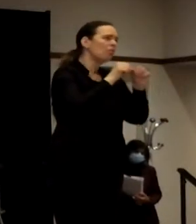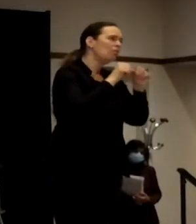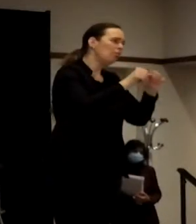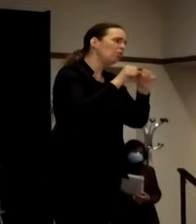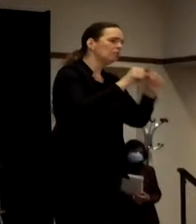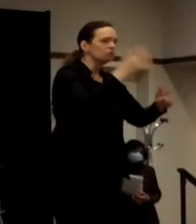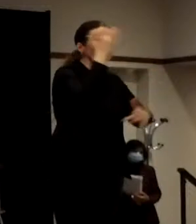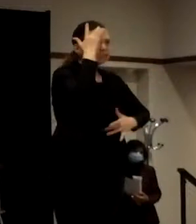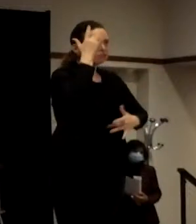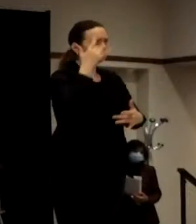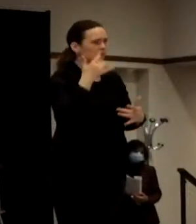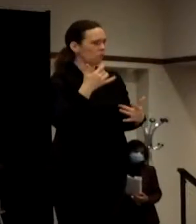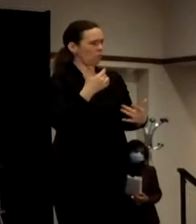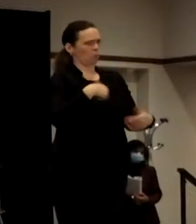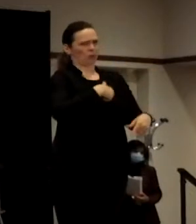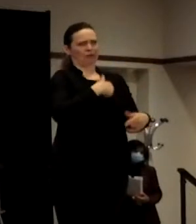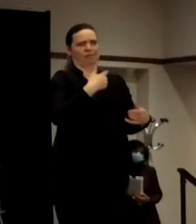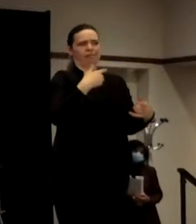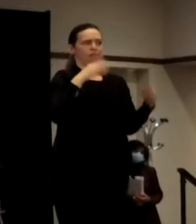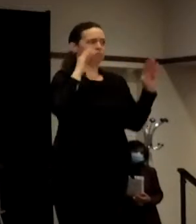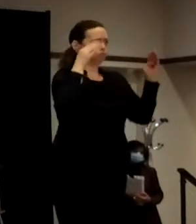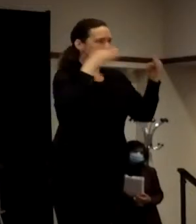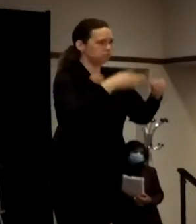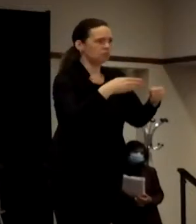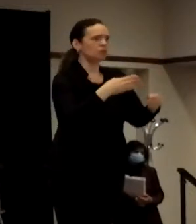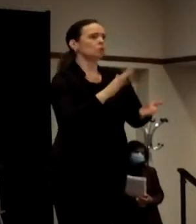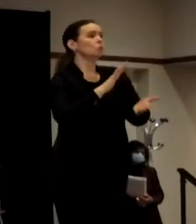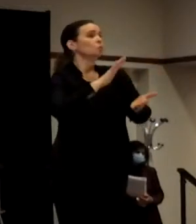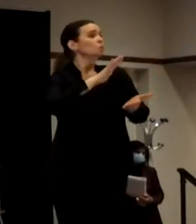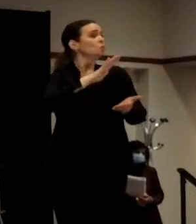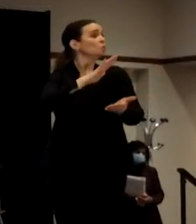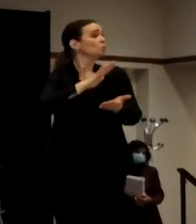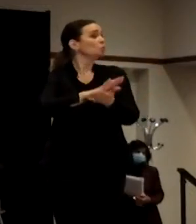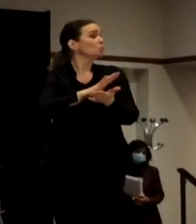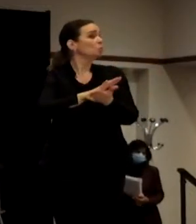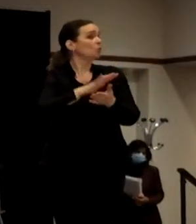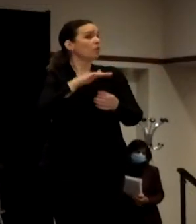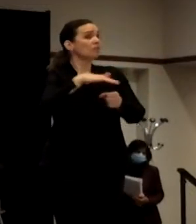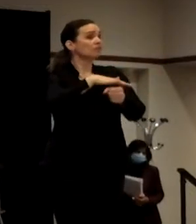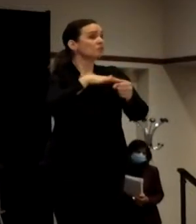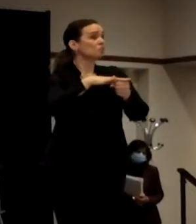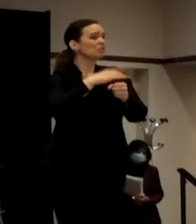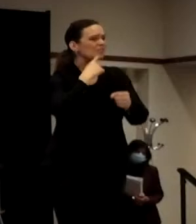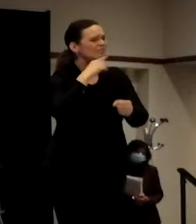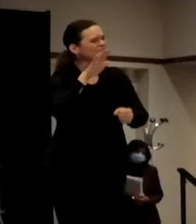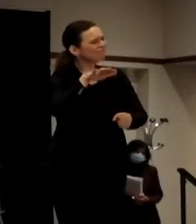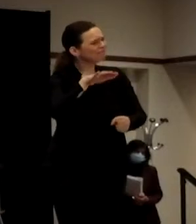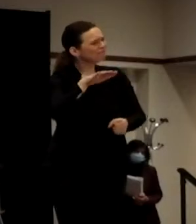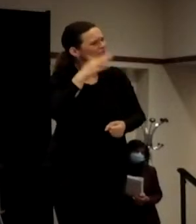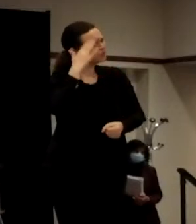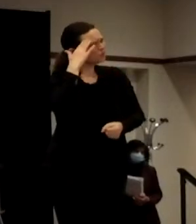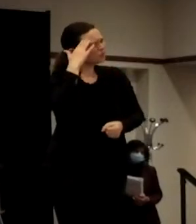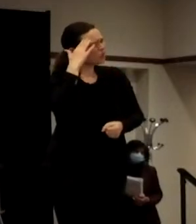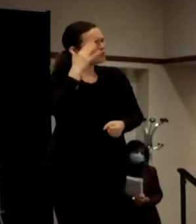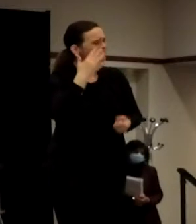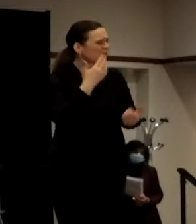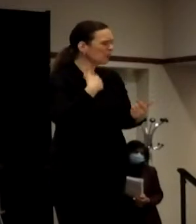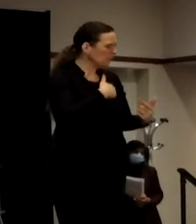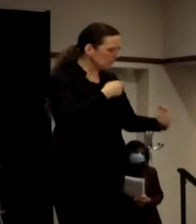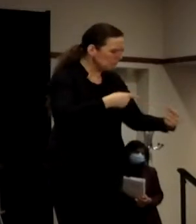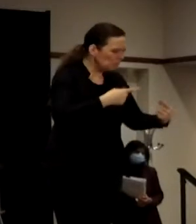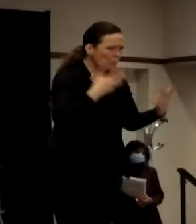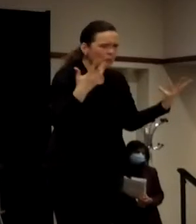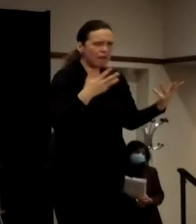districts about looking at the 6 feet to something less than 6 feet for physical distancing.